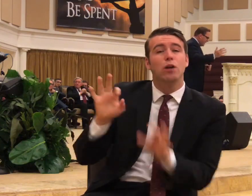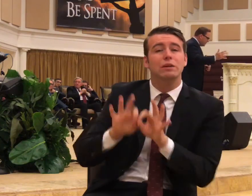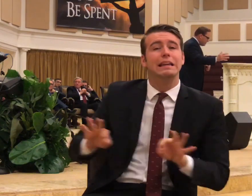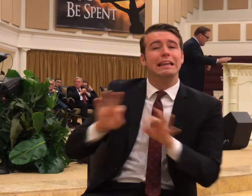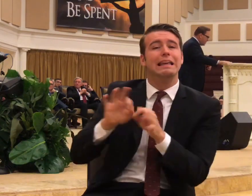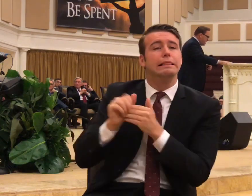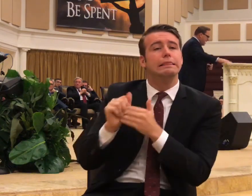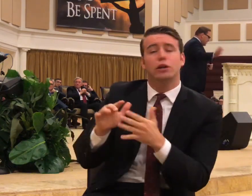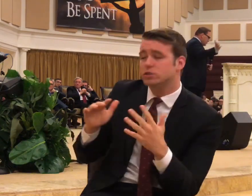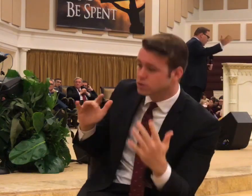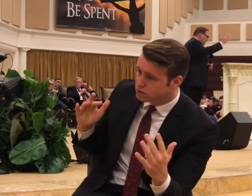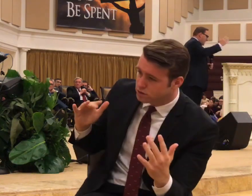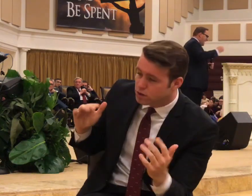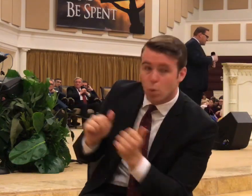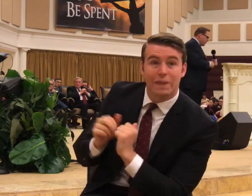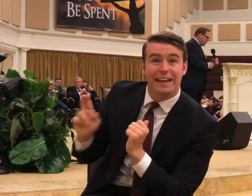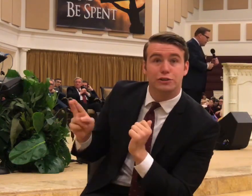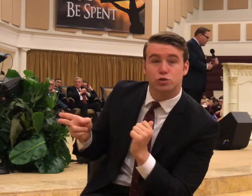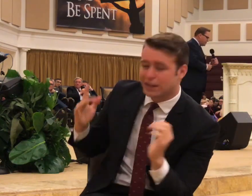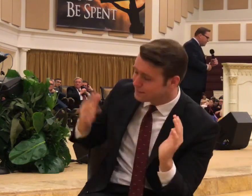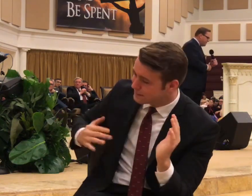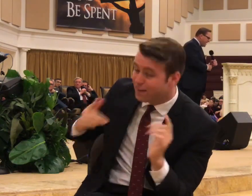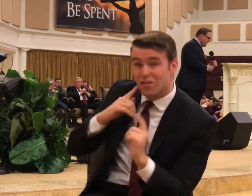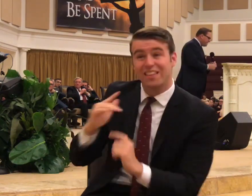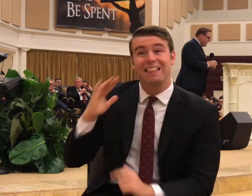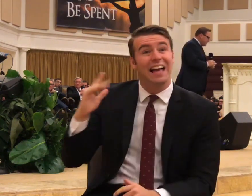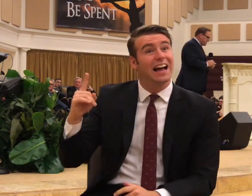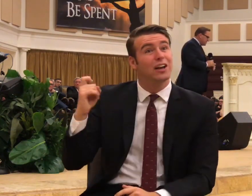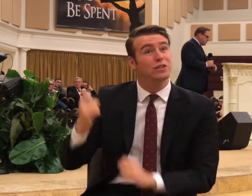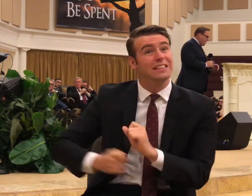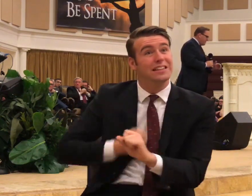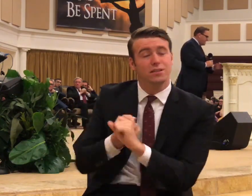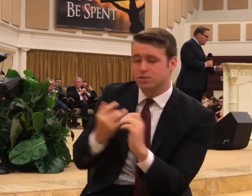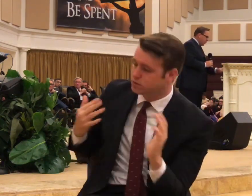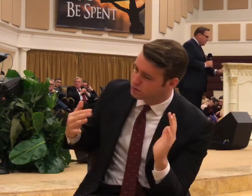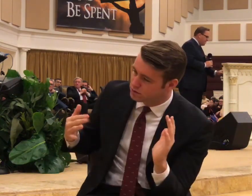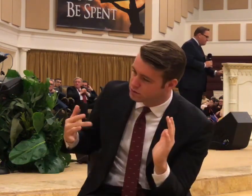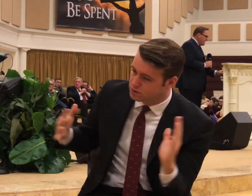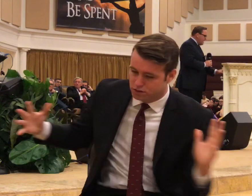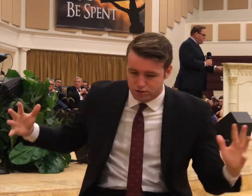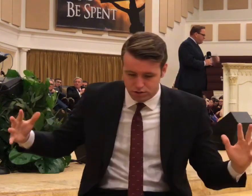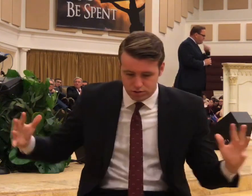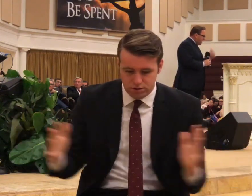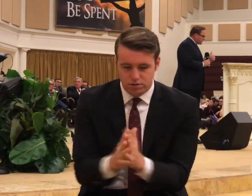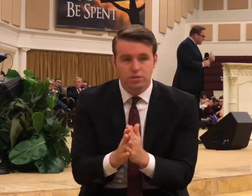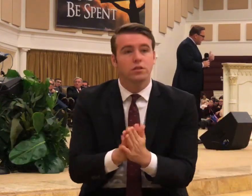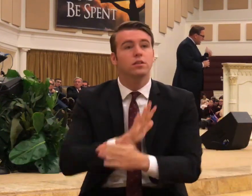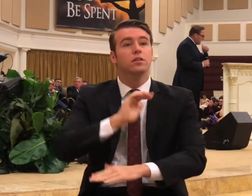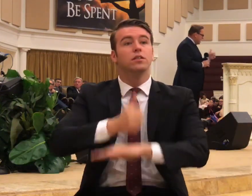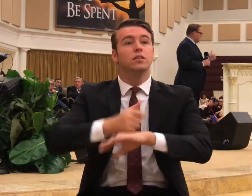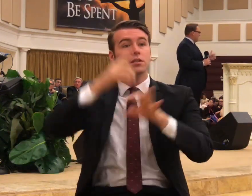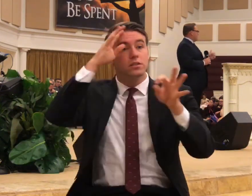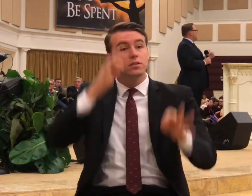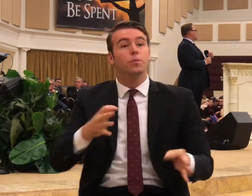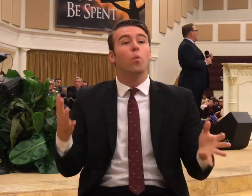six hundred key leaders of history over the last 100 years of faith. This is what they determined. The functioning leader is